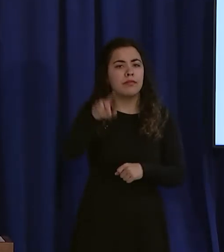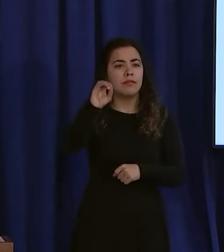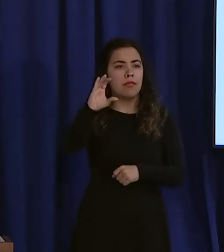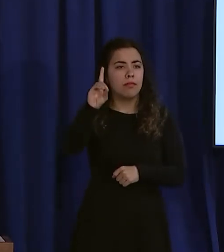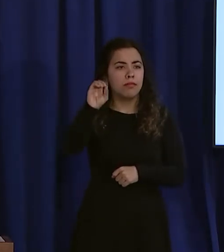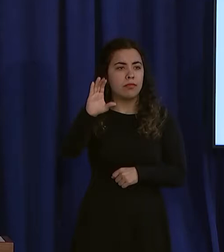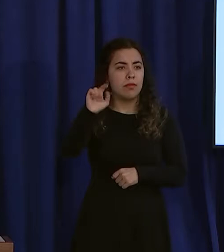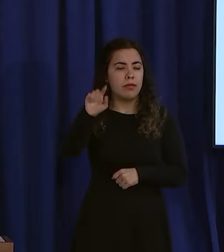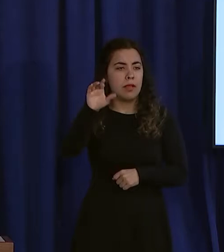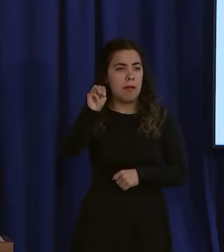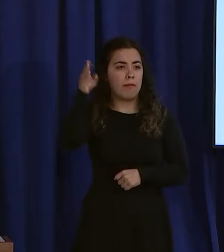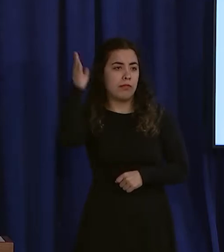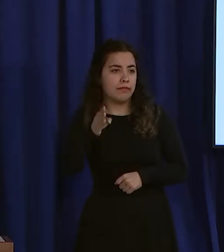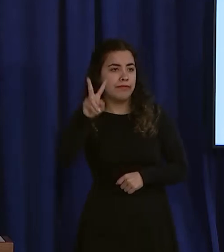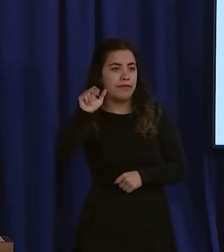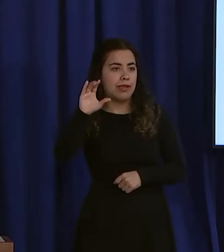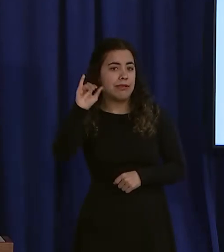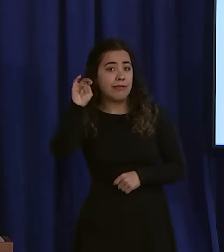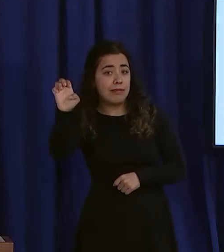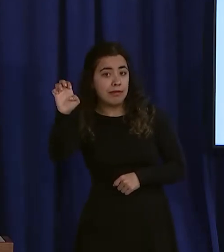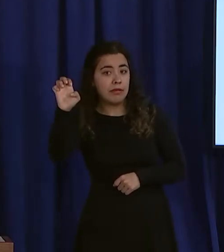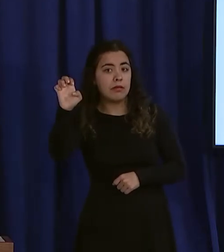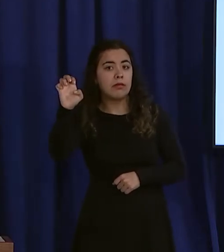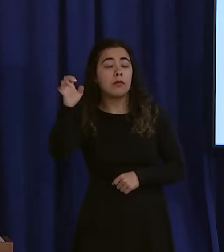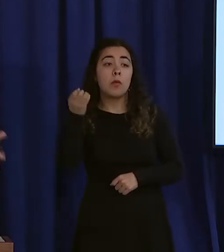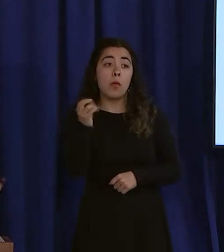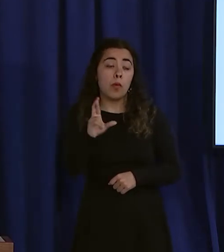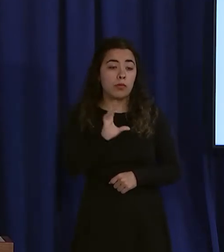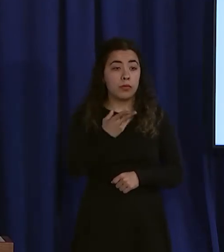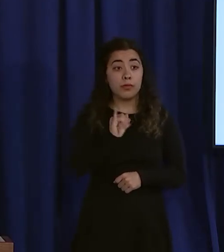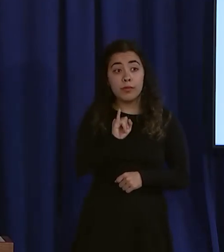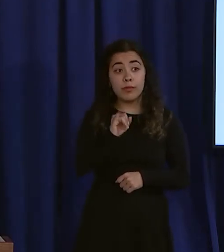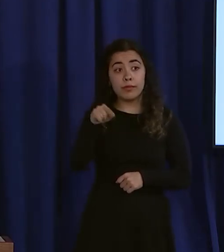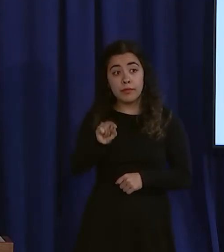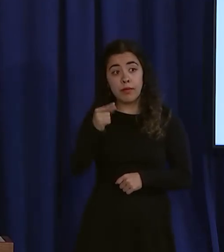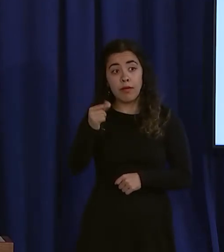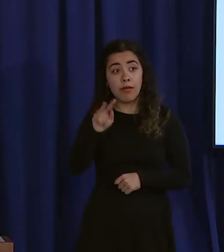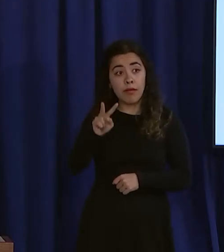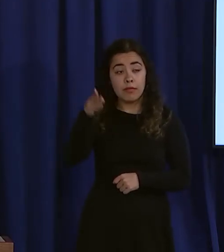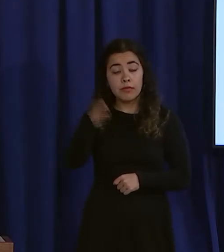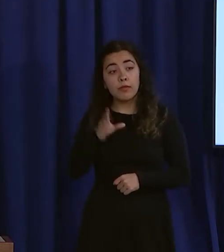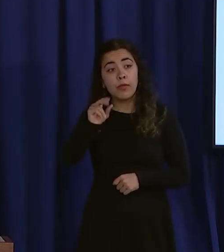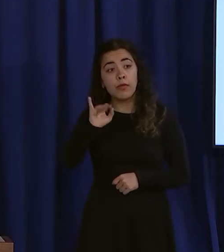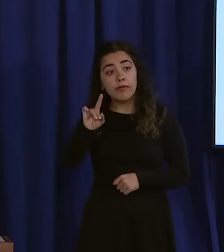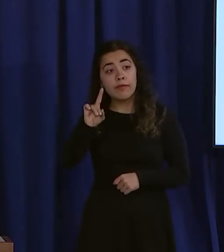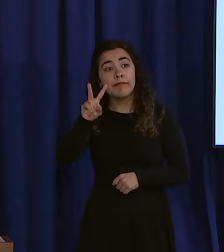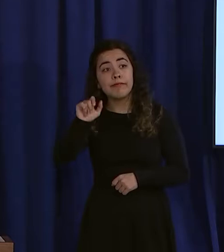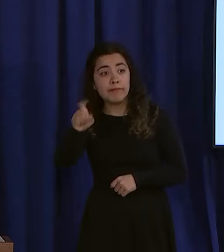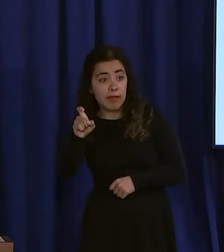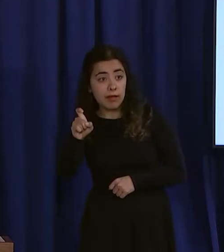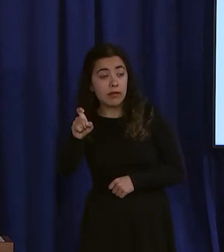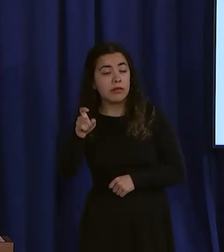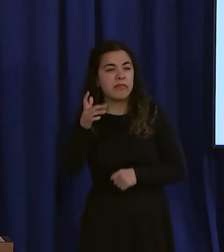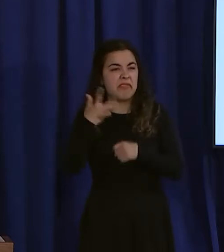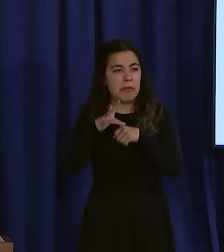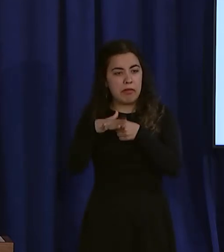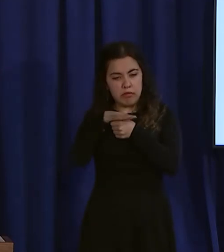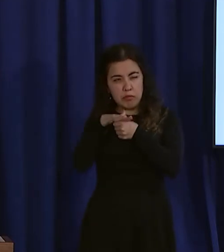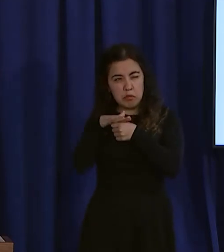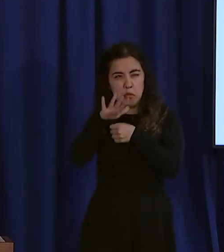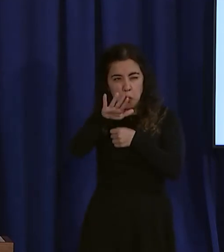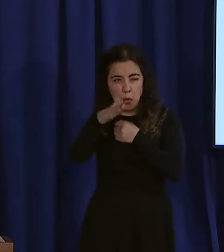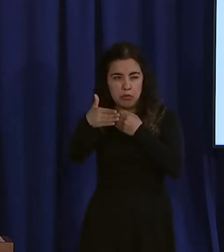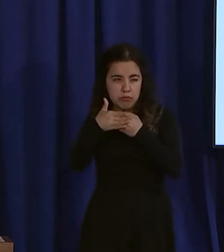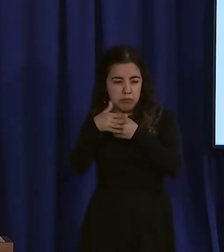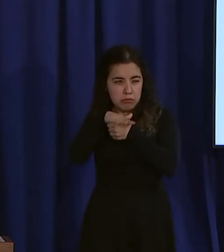ZocDoc.com/vaccine. You can also go to chi.gov/covidvax if you want to see what's near you. But also, there is no appointment needed at